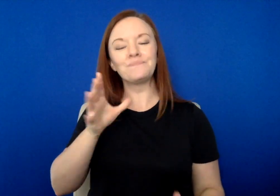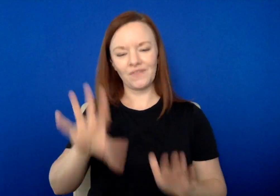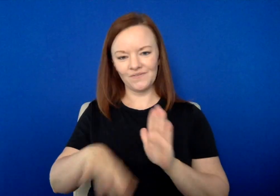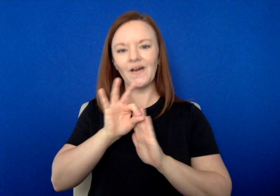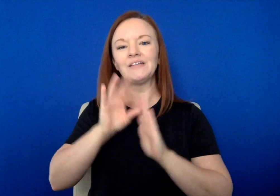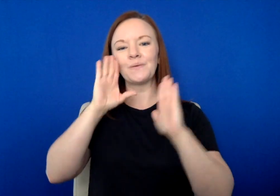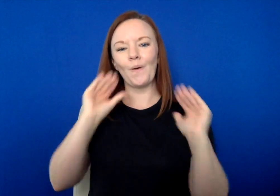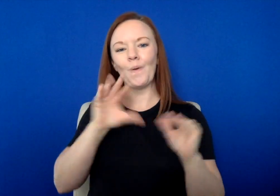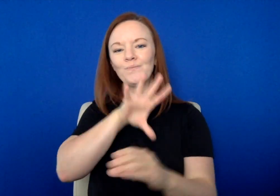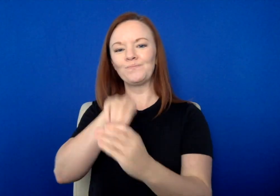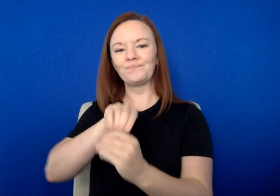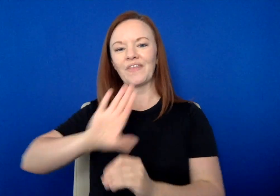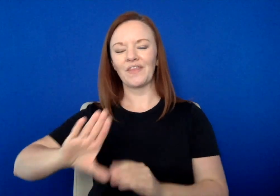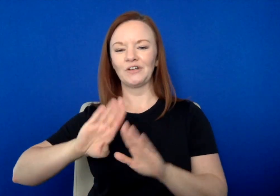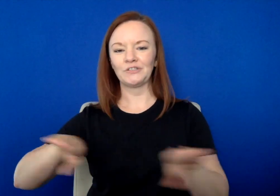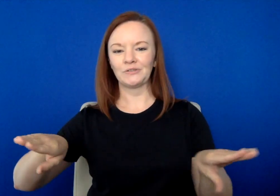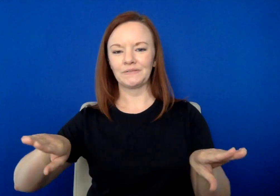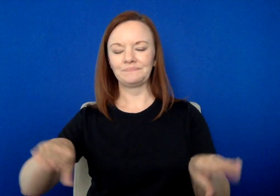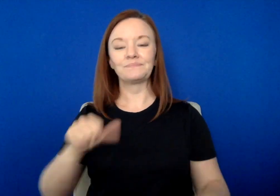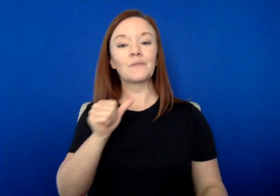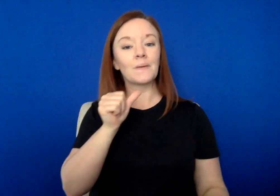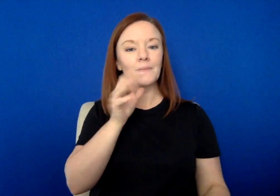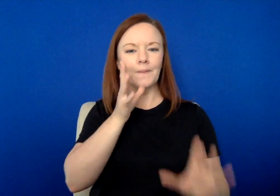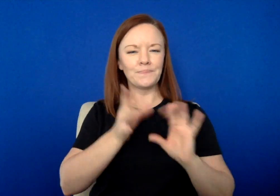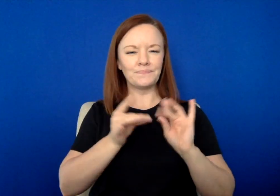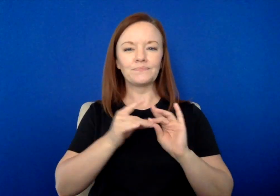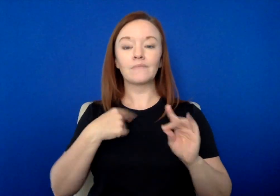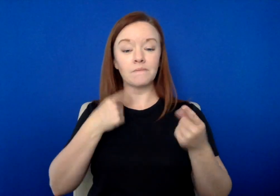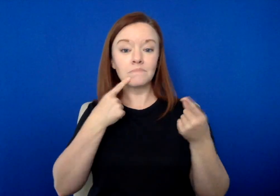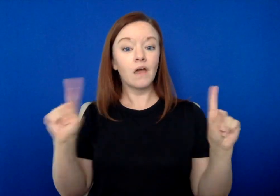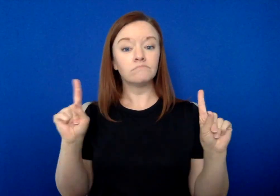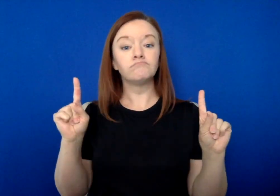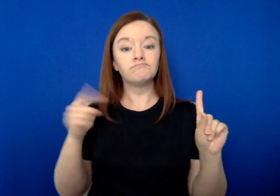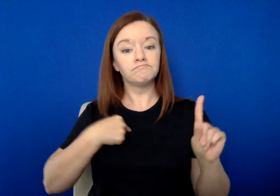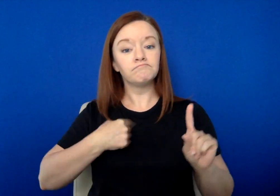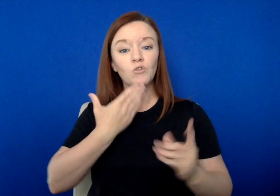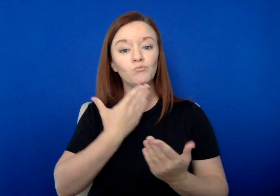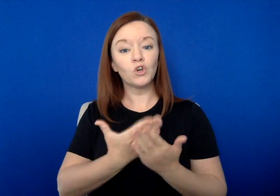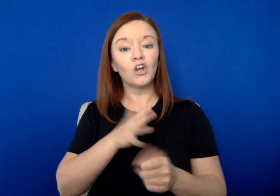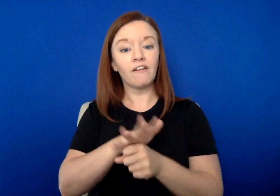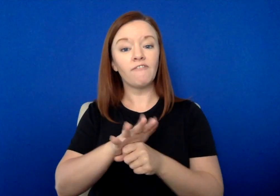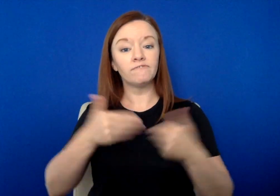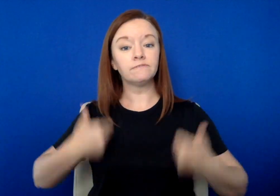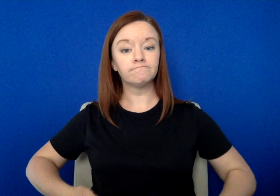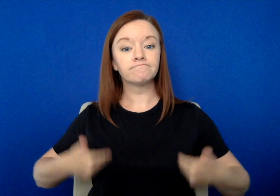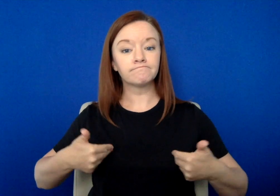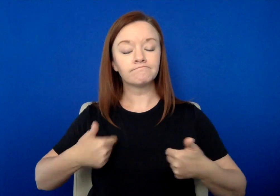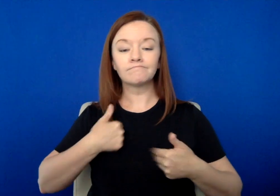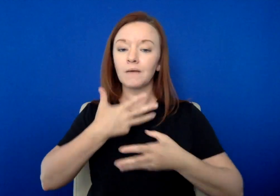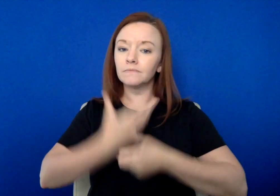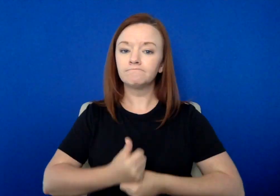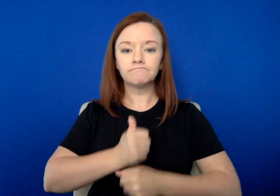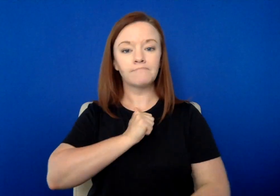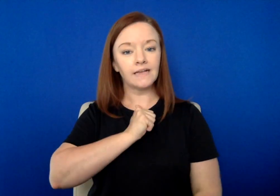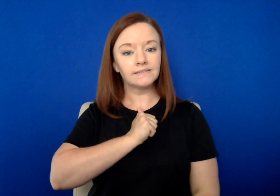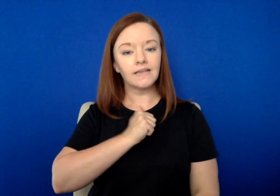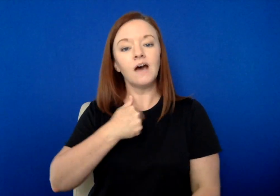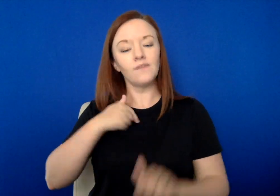hope in their children. I can finally say I am good enough, I can finally say I believe in myself. I think I am